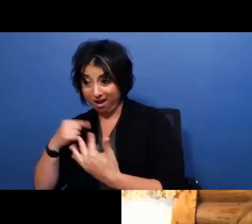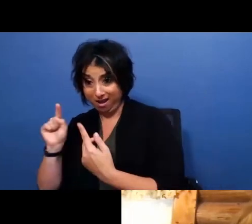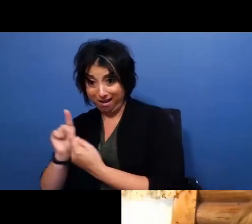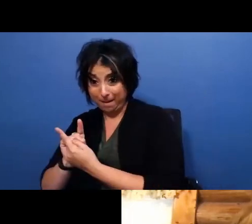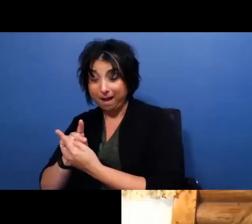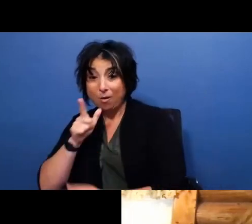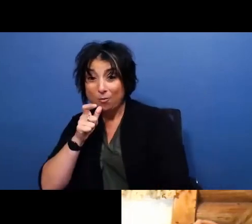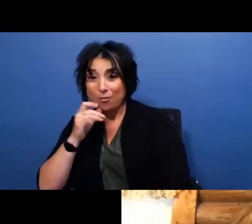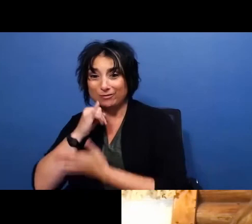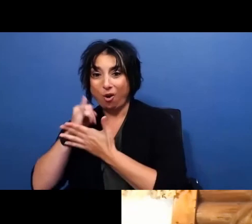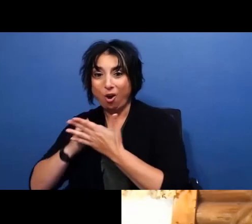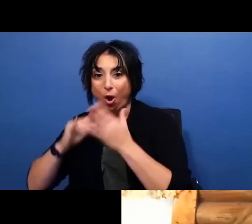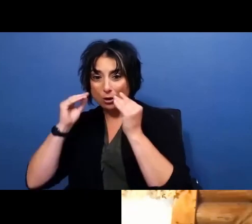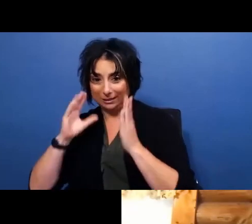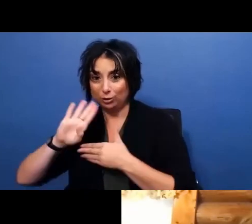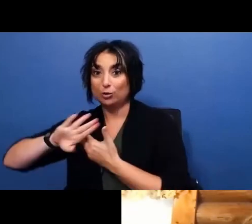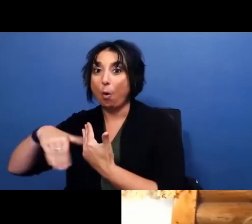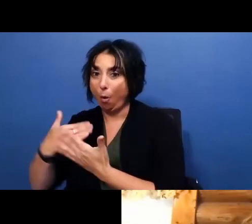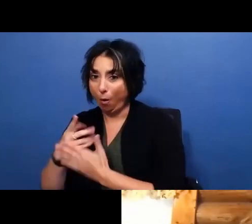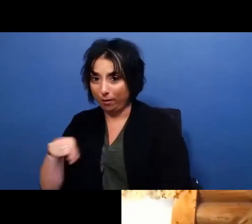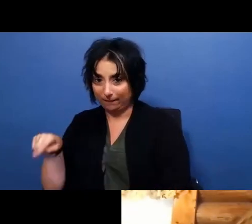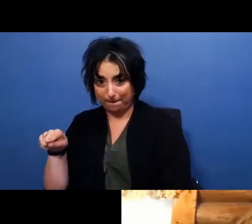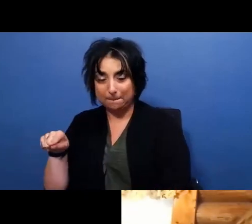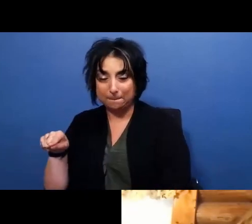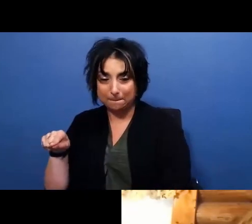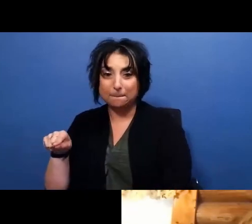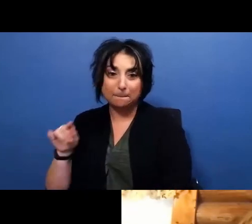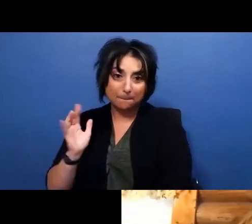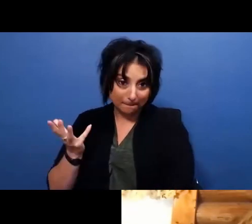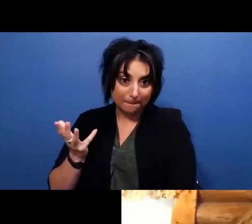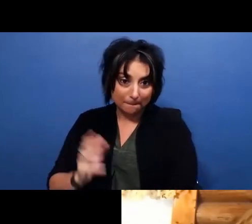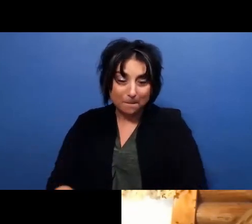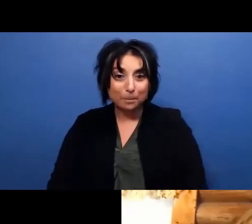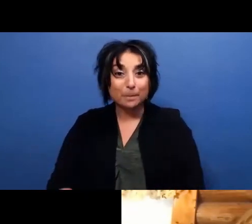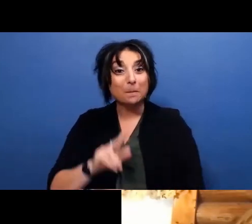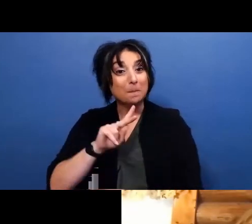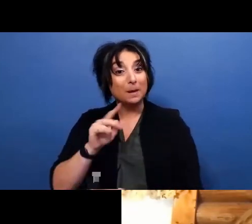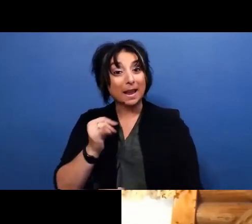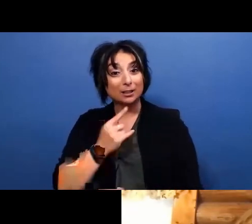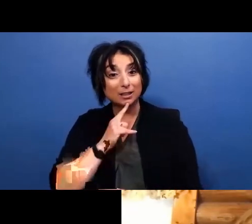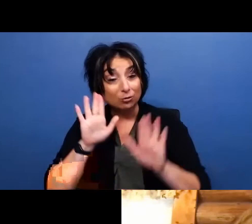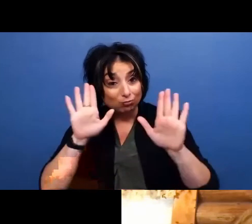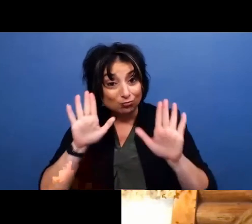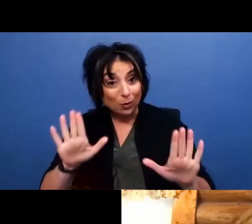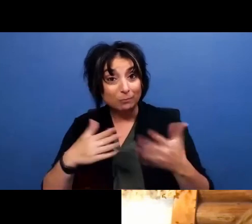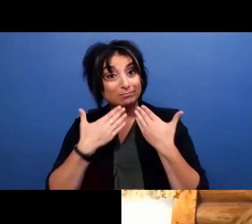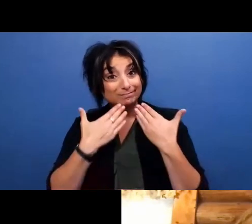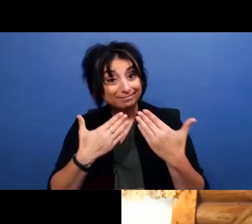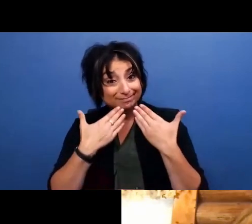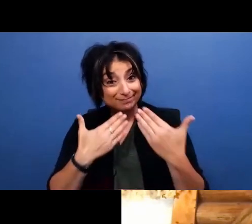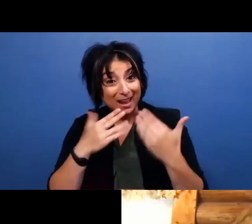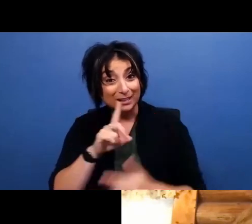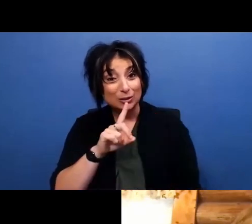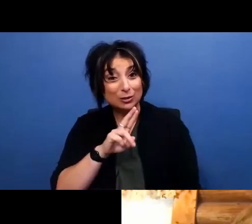met. Mm-hmm. Yeah. Okay. Great. Well, thank you, Dr. Knopf. All